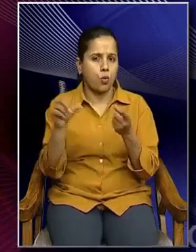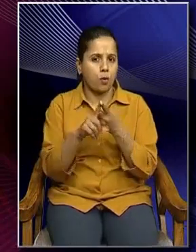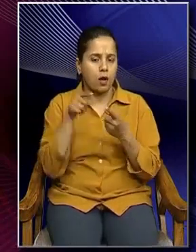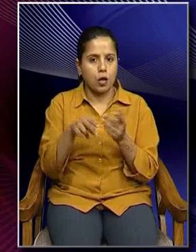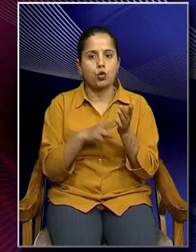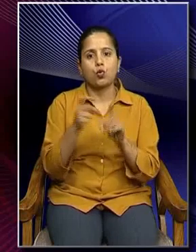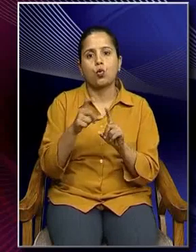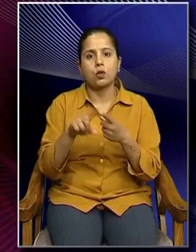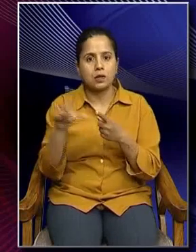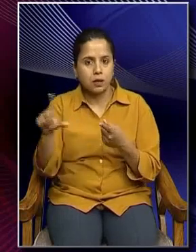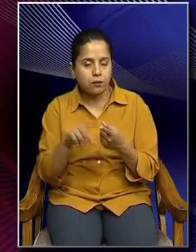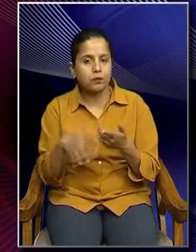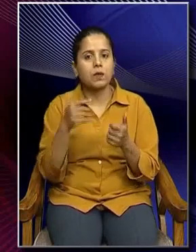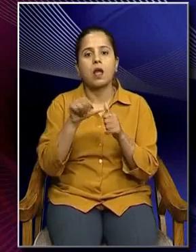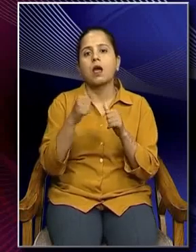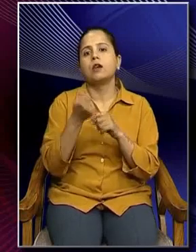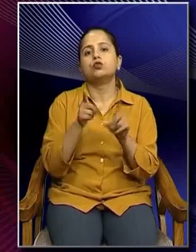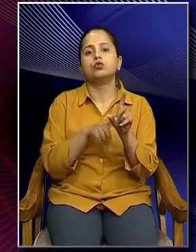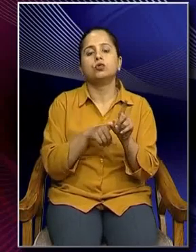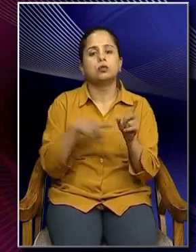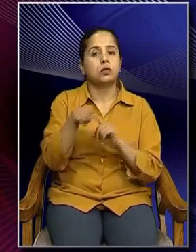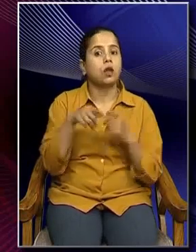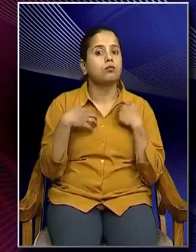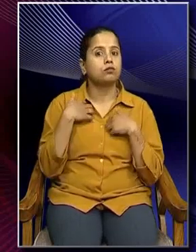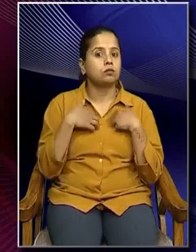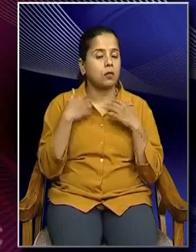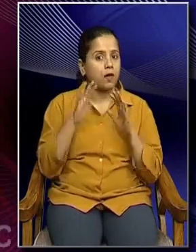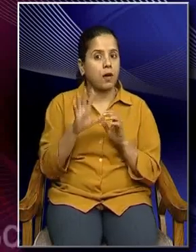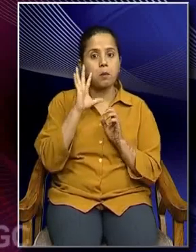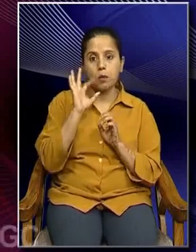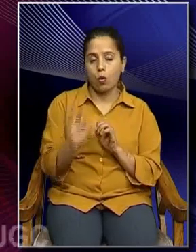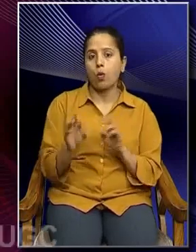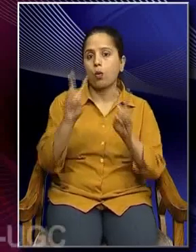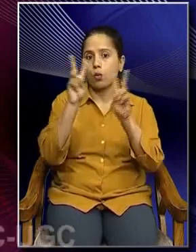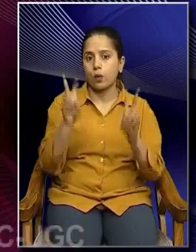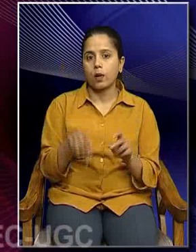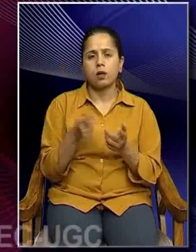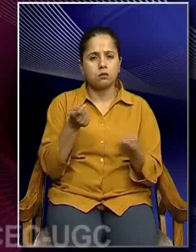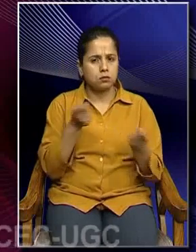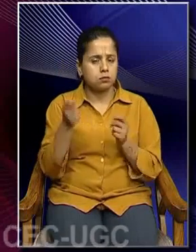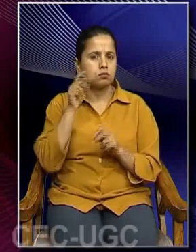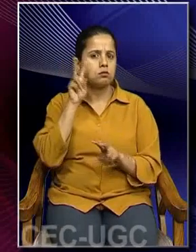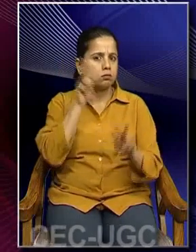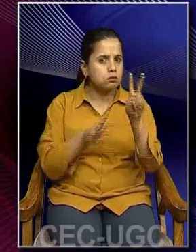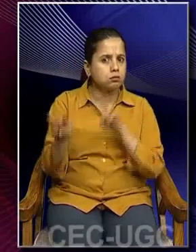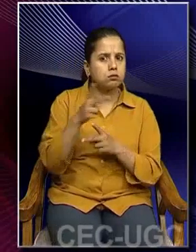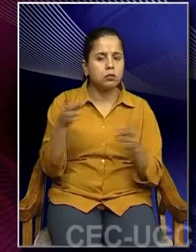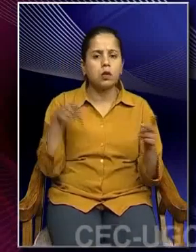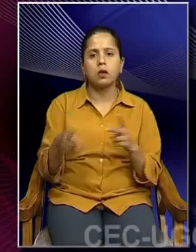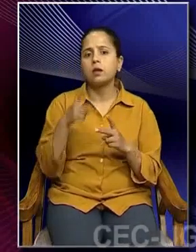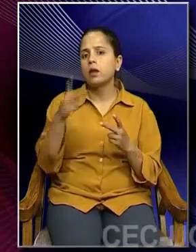nodal body or the agency which has been entrusted with this important task of monitoring and evaluating the